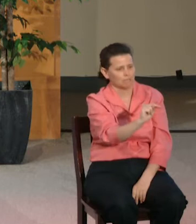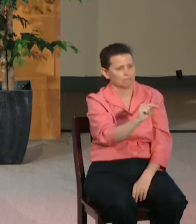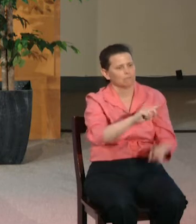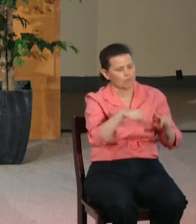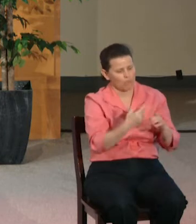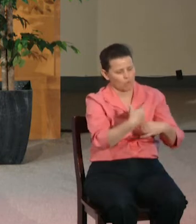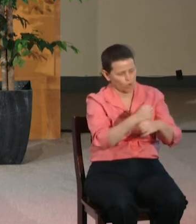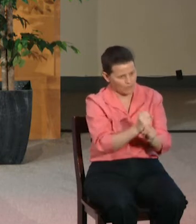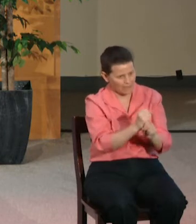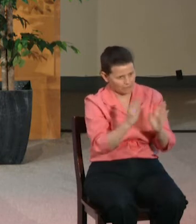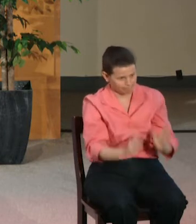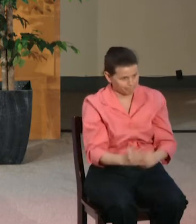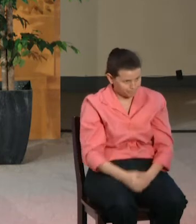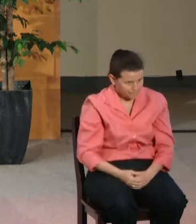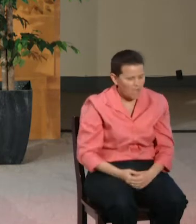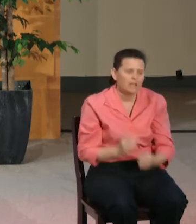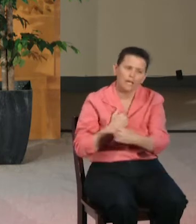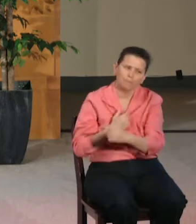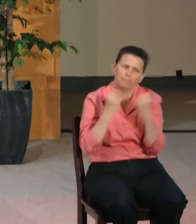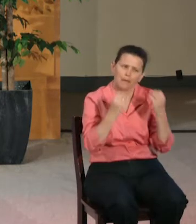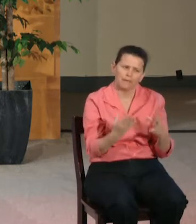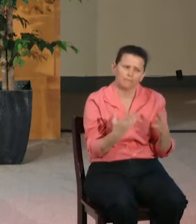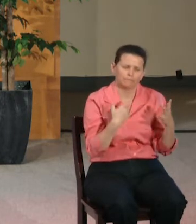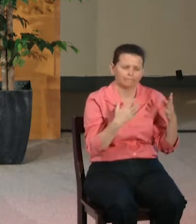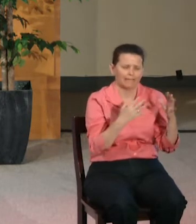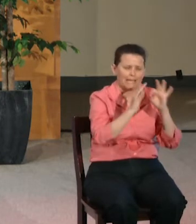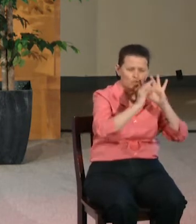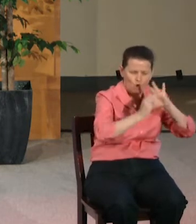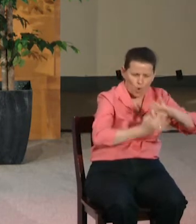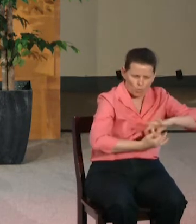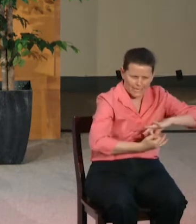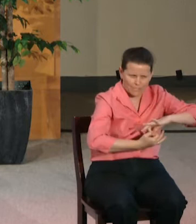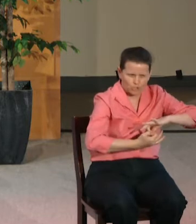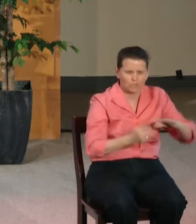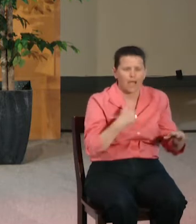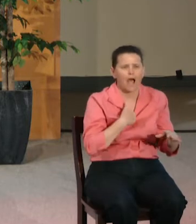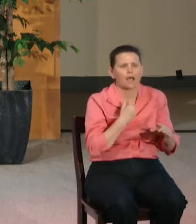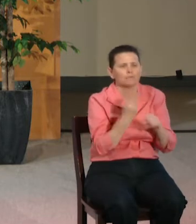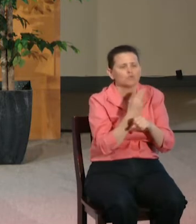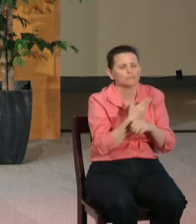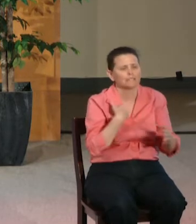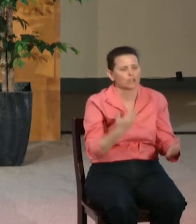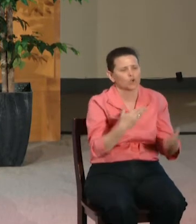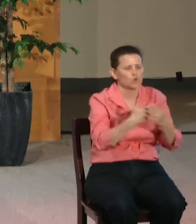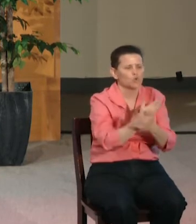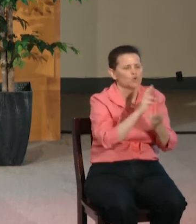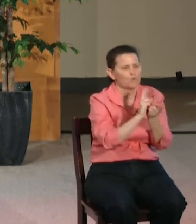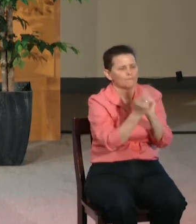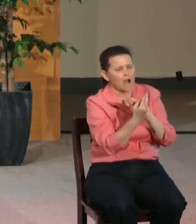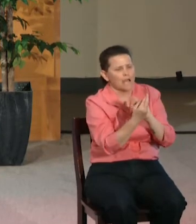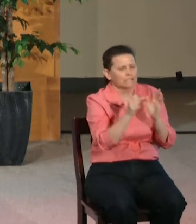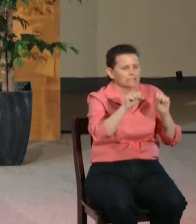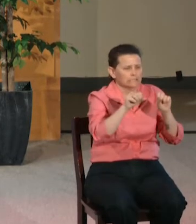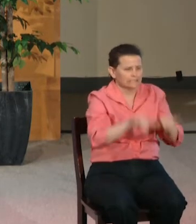Now, there are many, many different interpretations of these scriptures and everything. I'm happen to be using the New Revised Standard Version, which is sort of